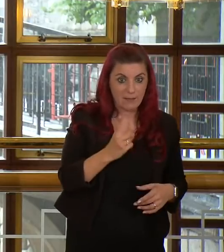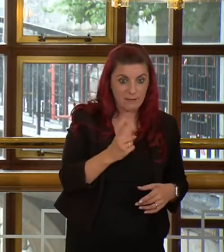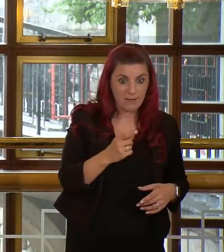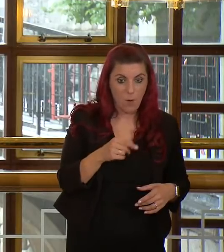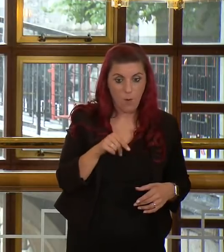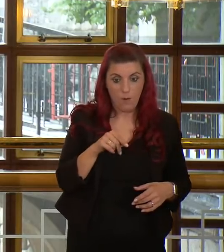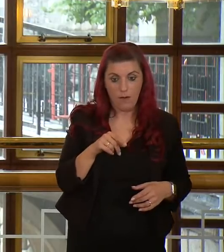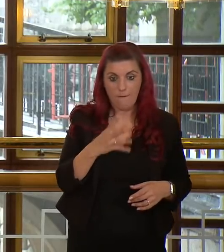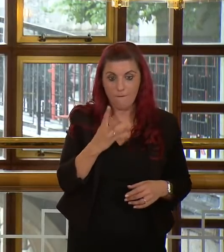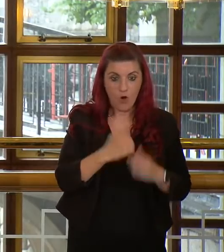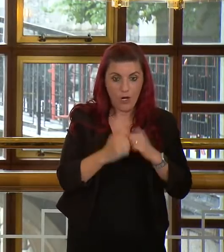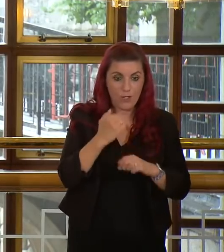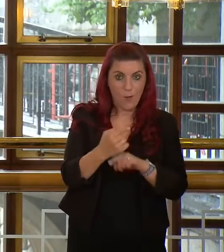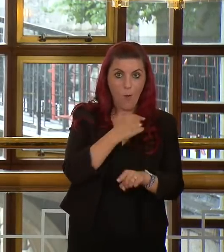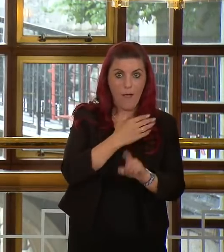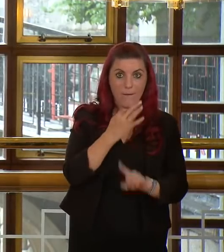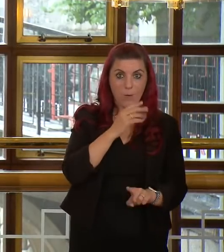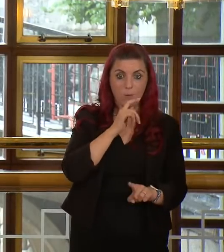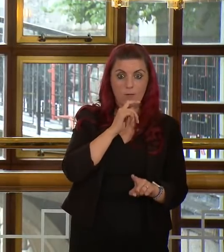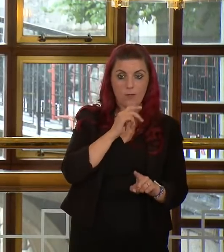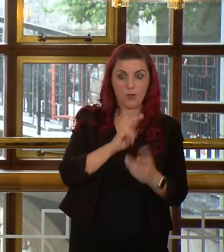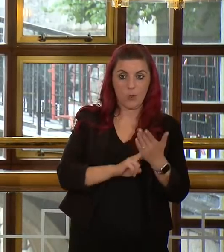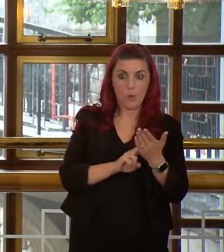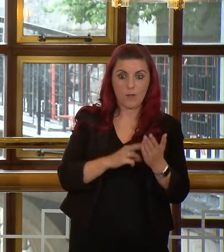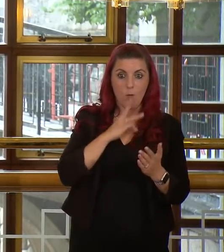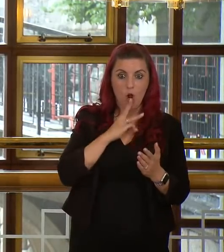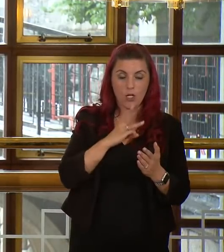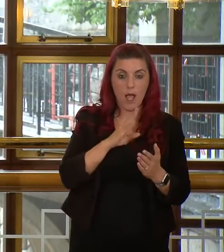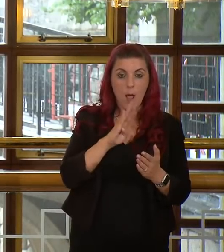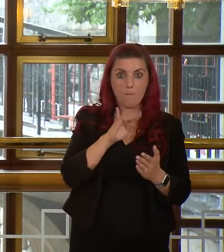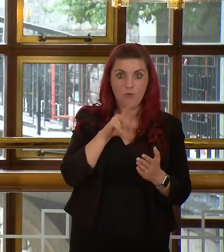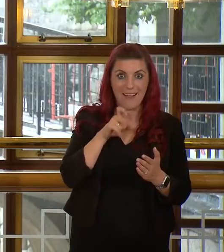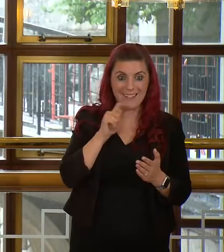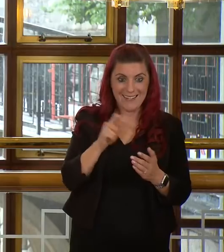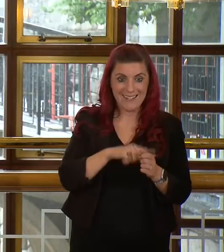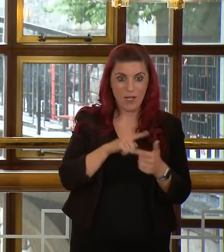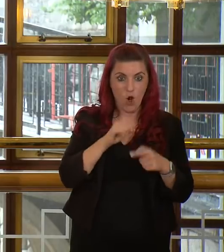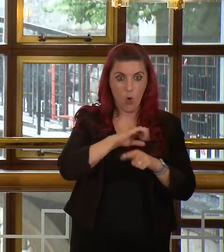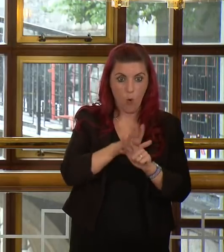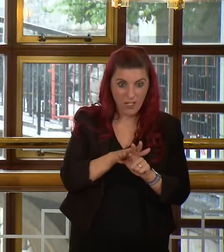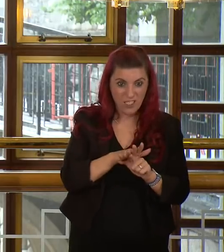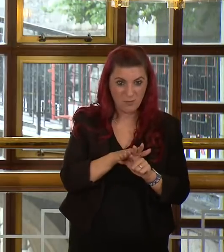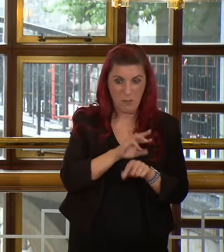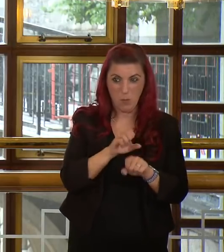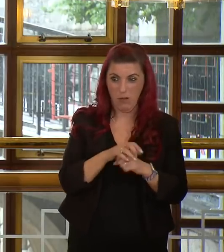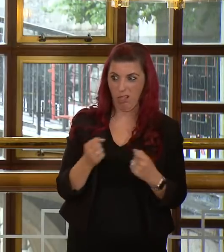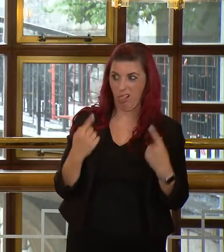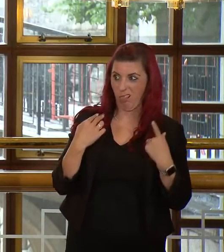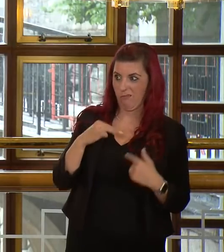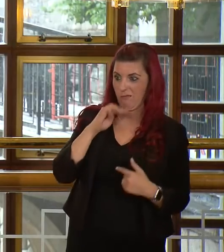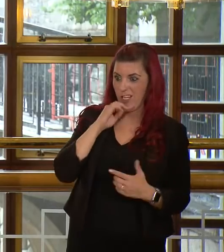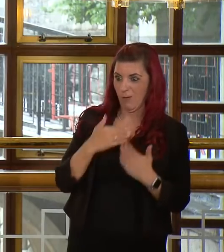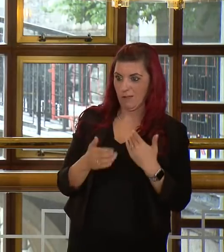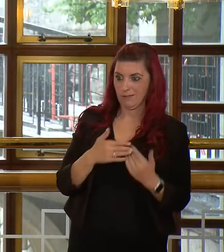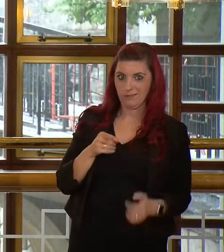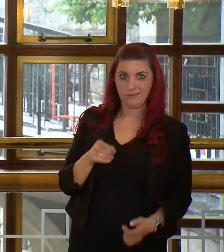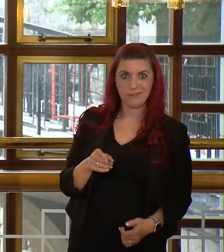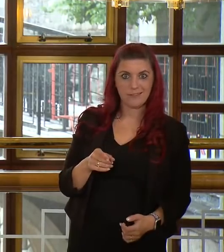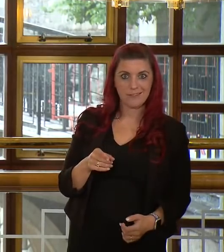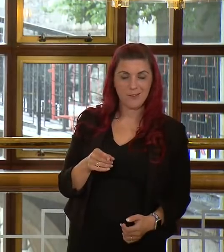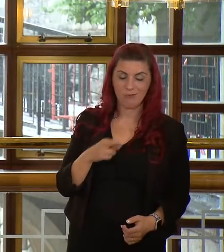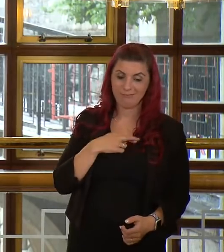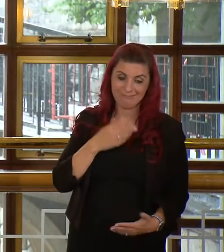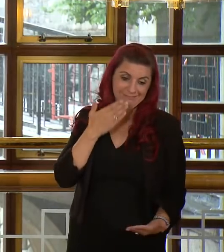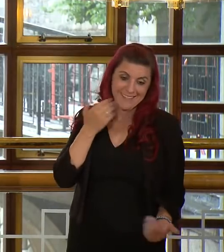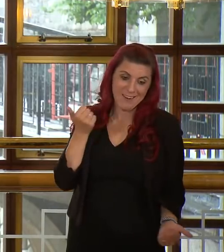4 years ago, if you'd used the words Brexit and COVID, it's quite possible nobody would know what they meant. So that just shows you how